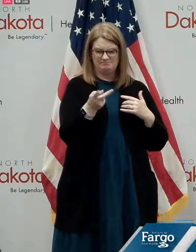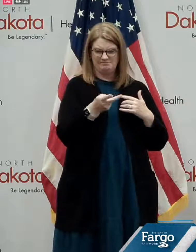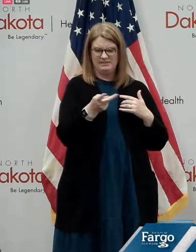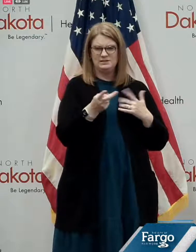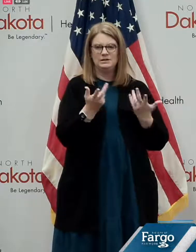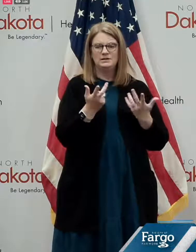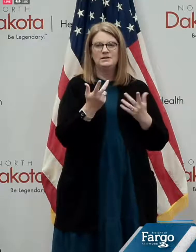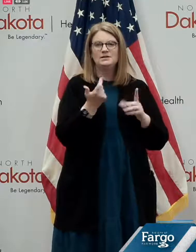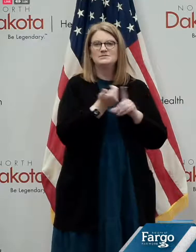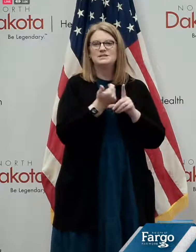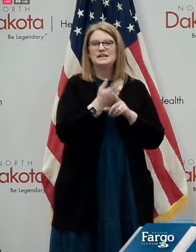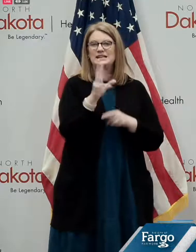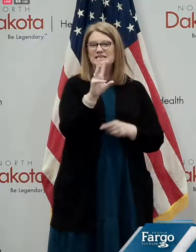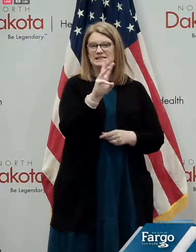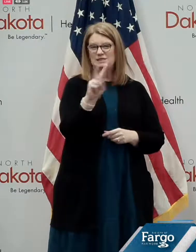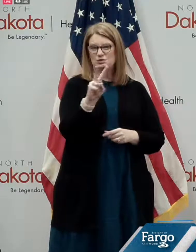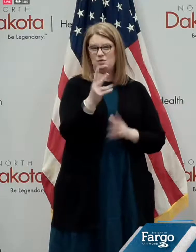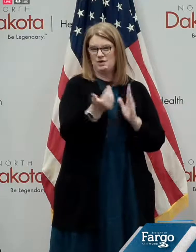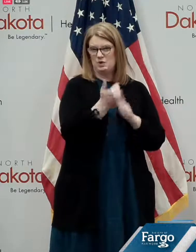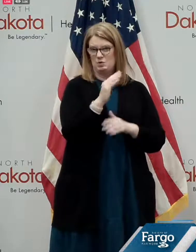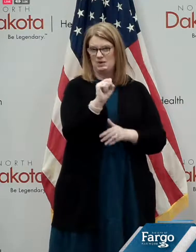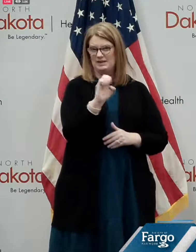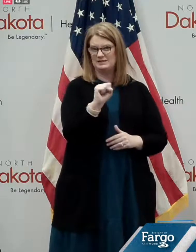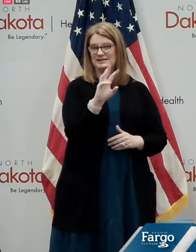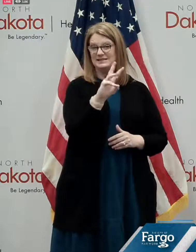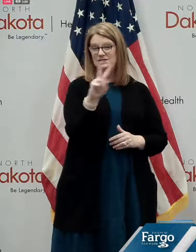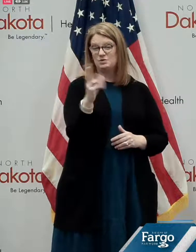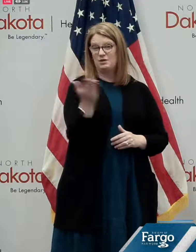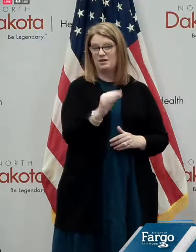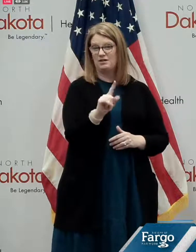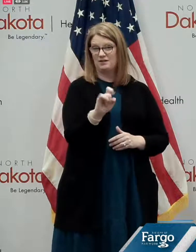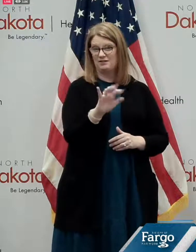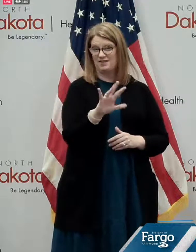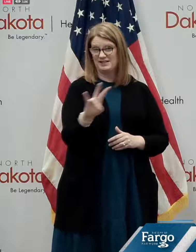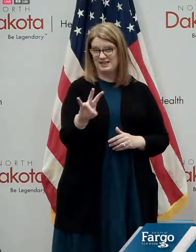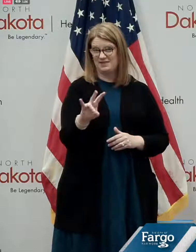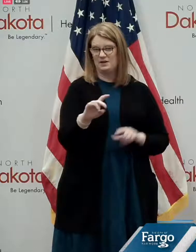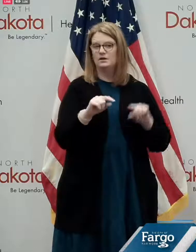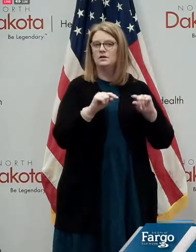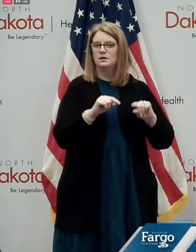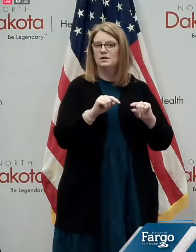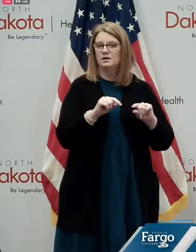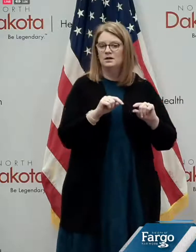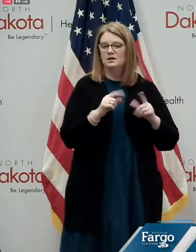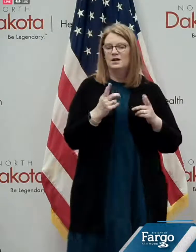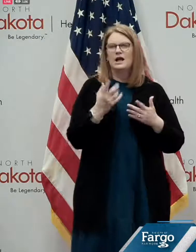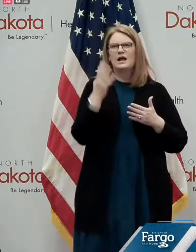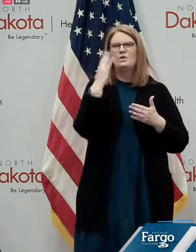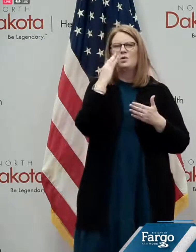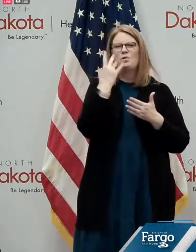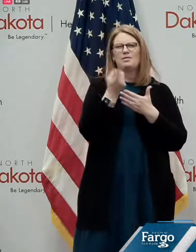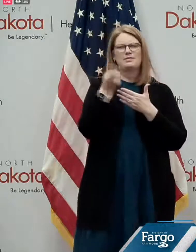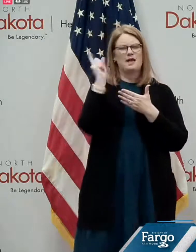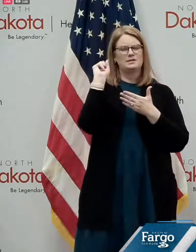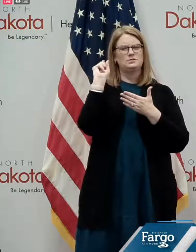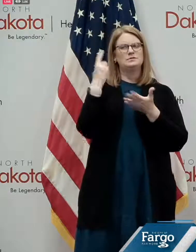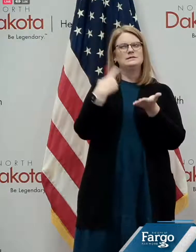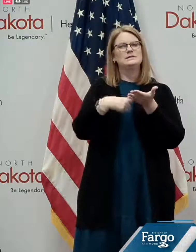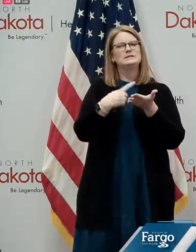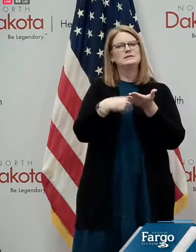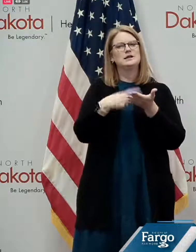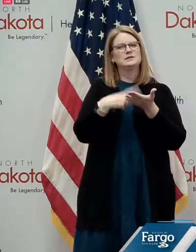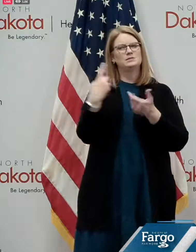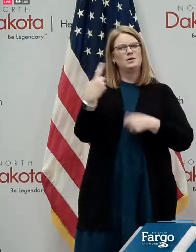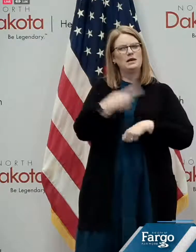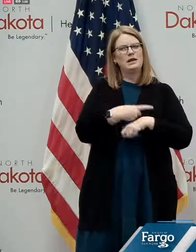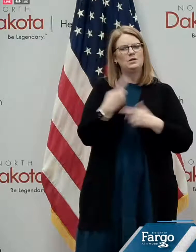had 62 of the new cases out of 157 positive cases. I know last week we talked about a day when